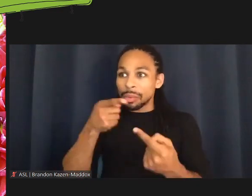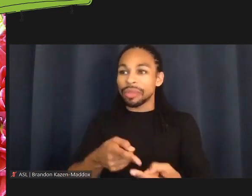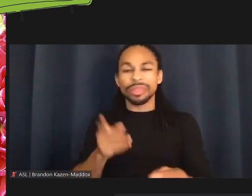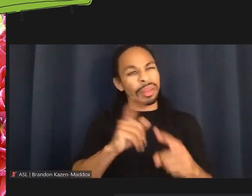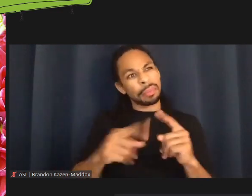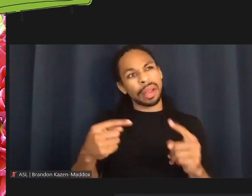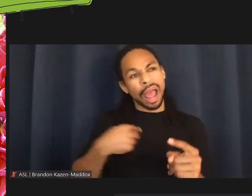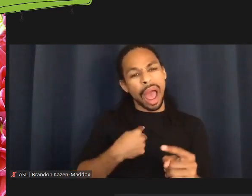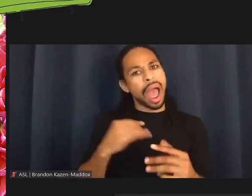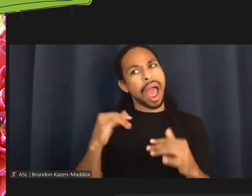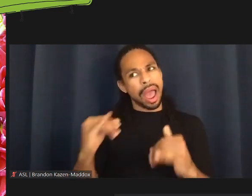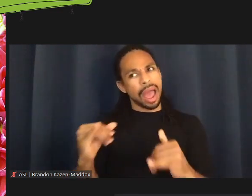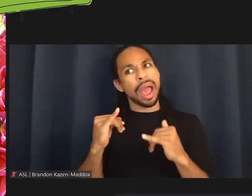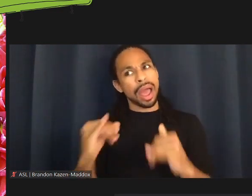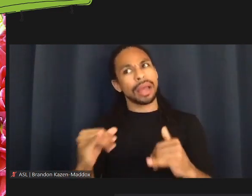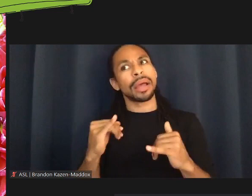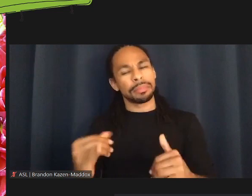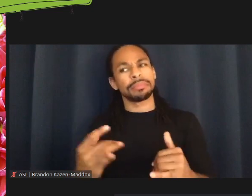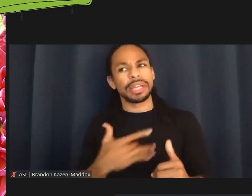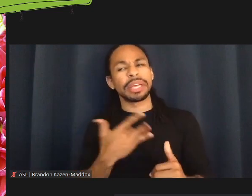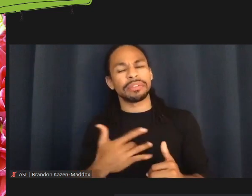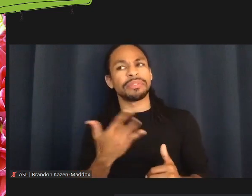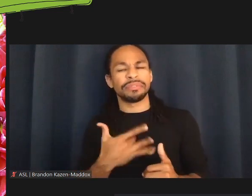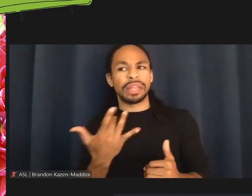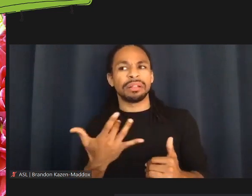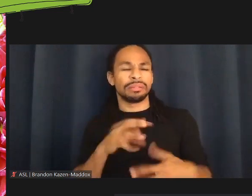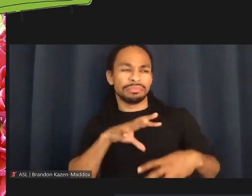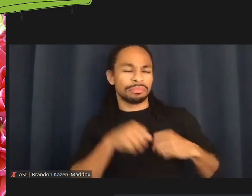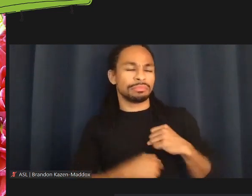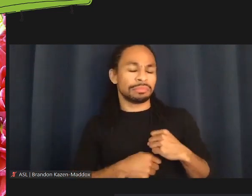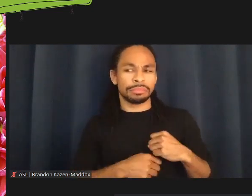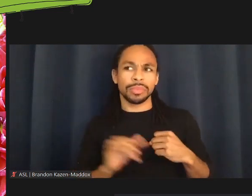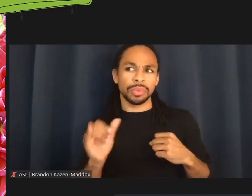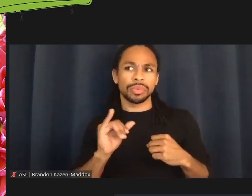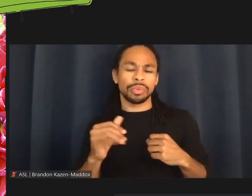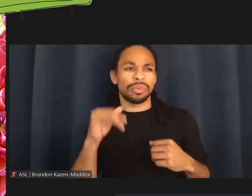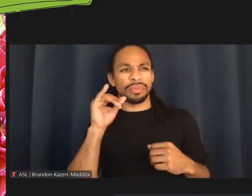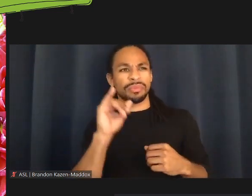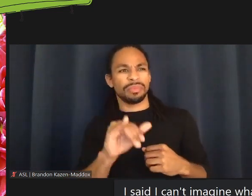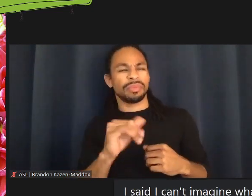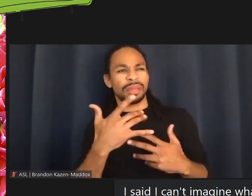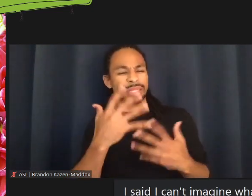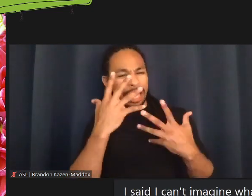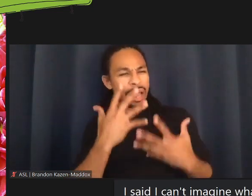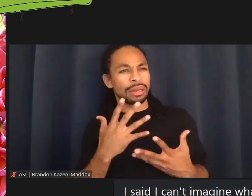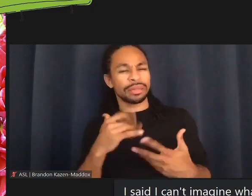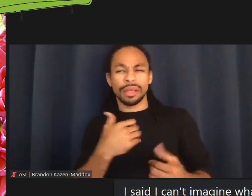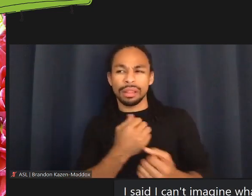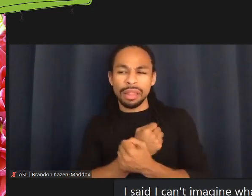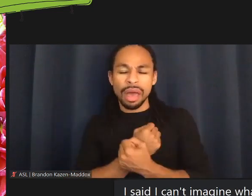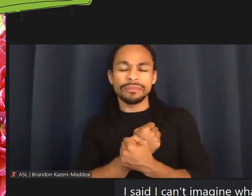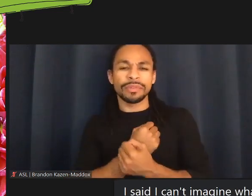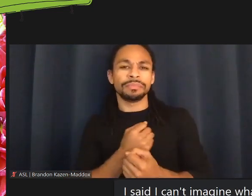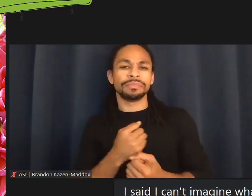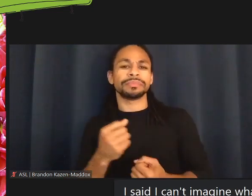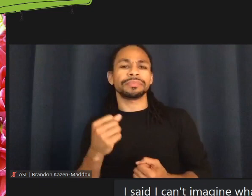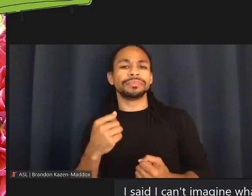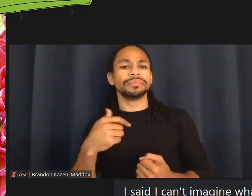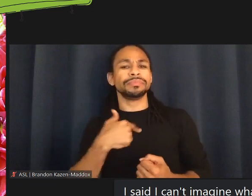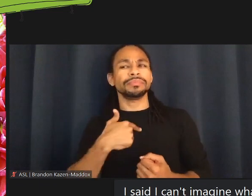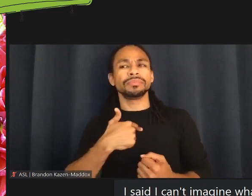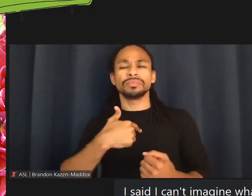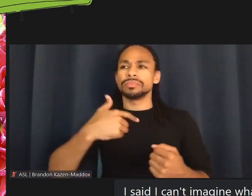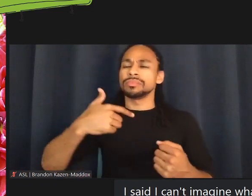with the specter of our parents' proclivities, to liquor, to sadness, to love. Addressing Setha and Beloved's